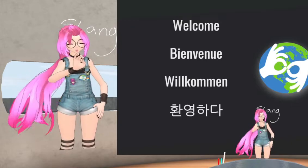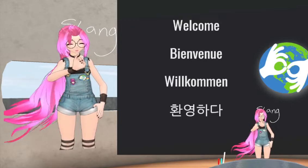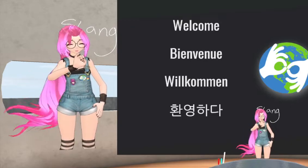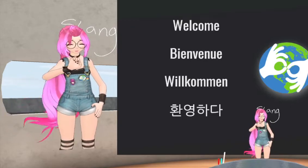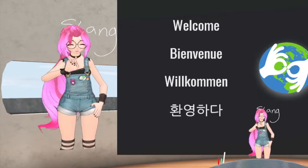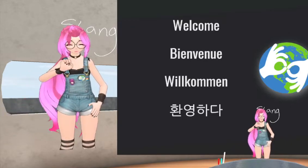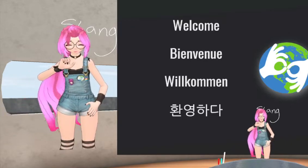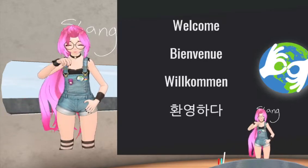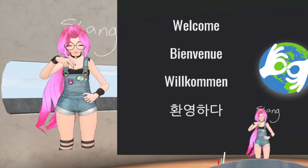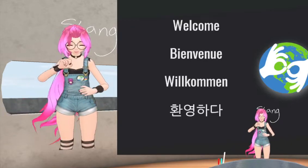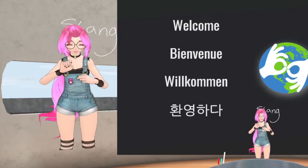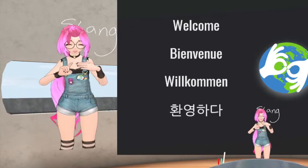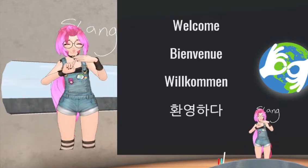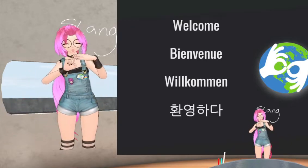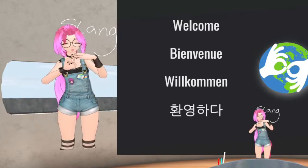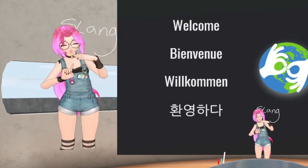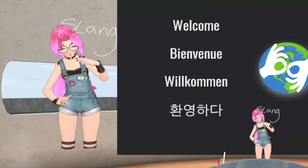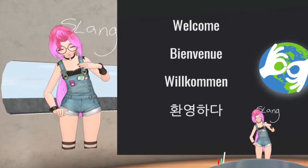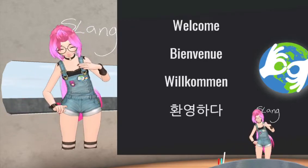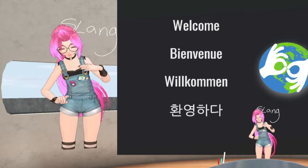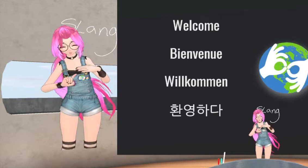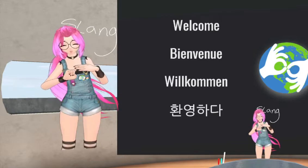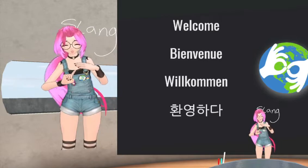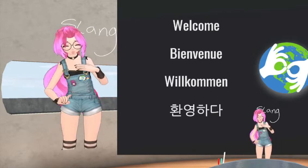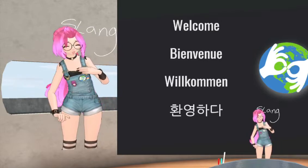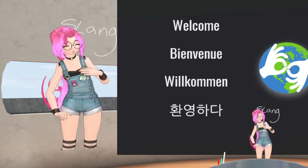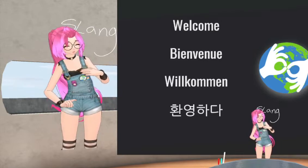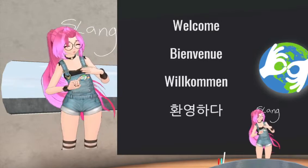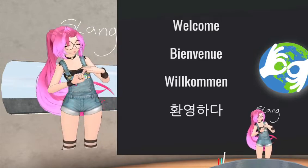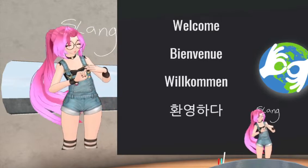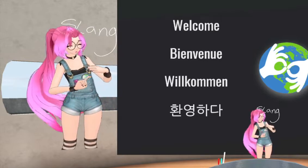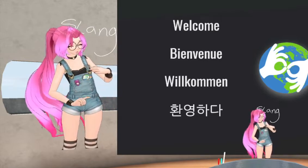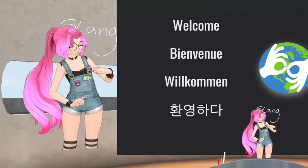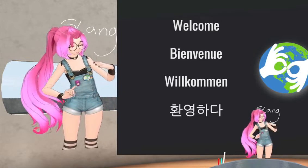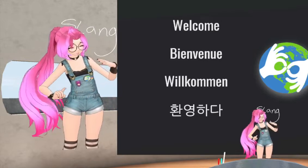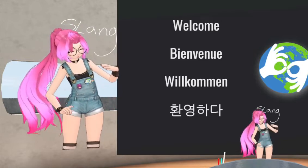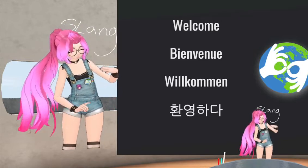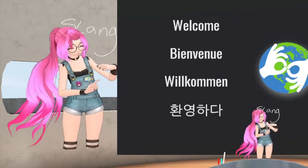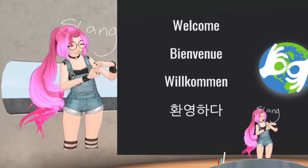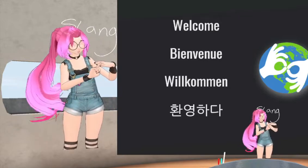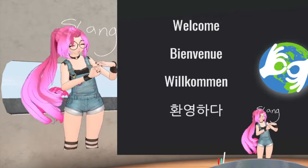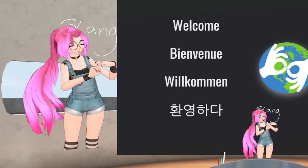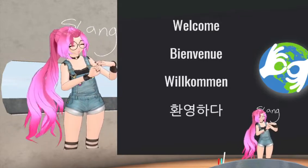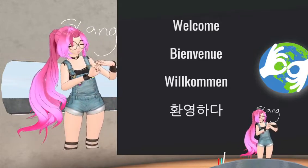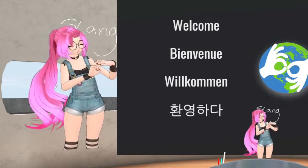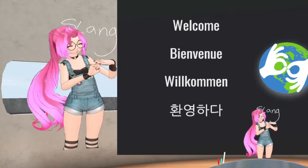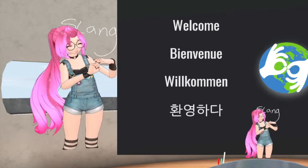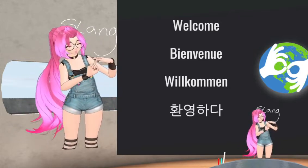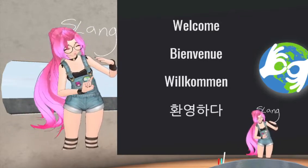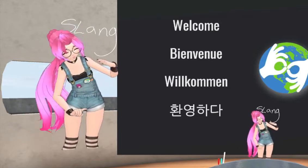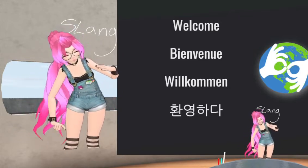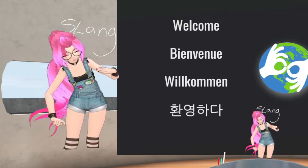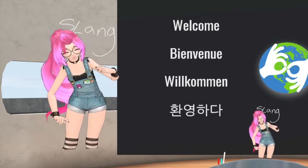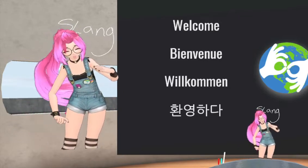signing, what is the best way to ask them to sign slower or, you know, if they're hard of hearing and